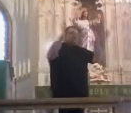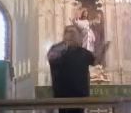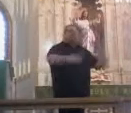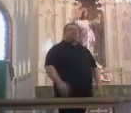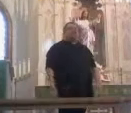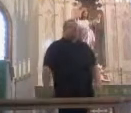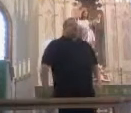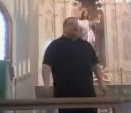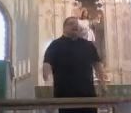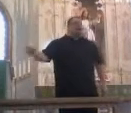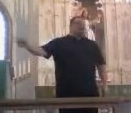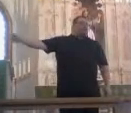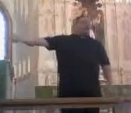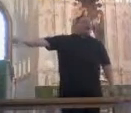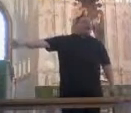out hunting him, and God tells him to go back.